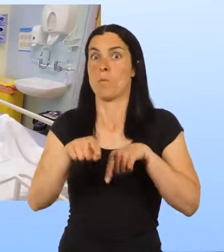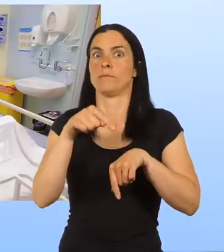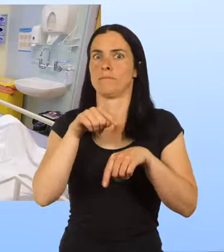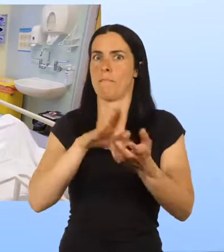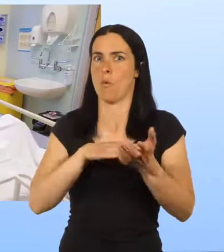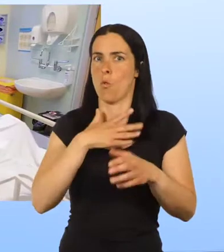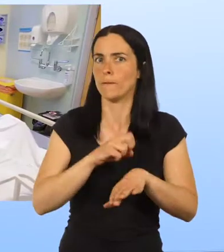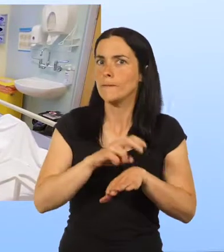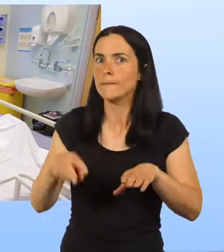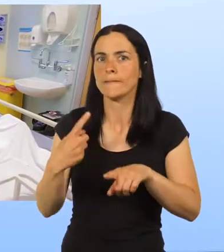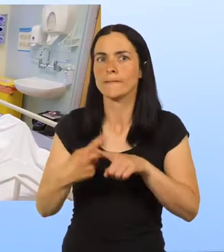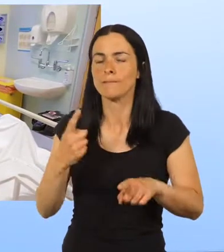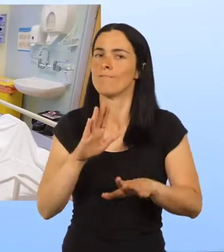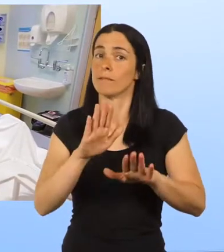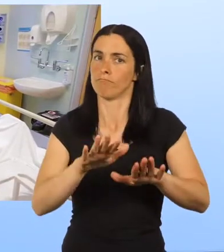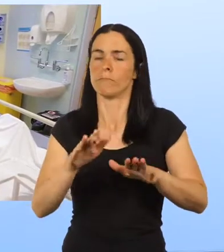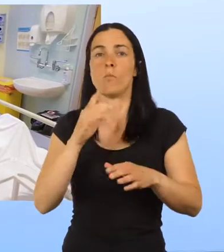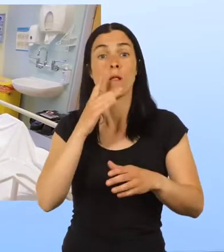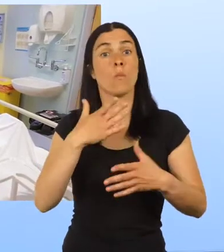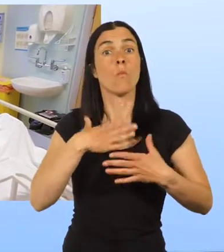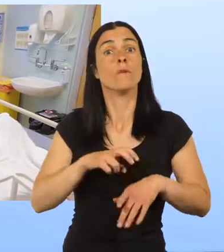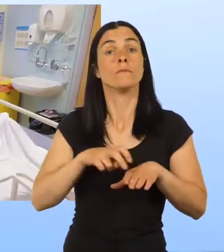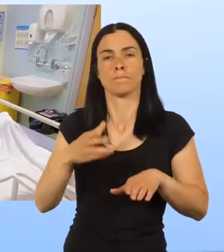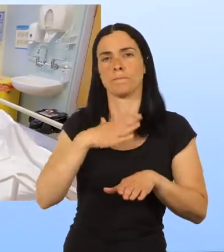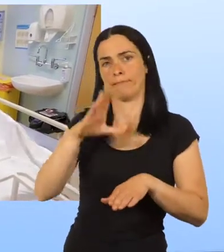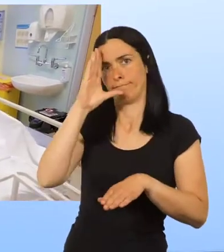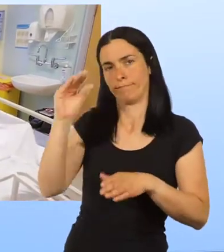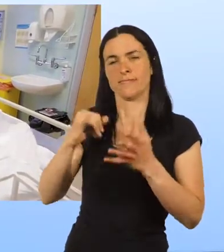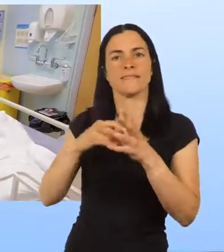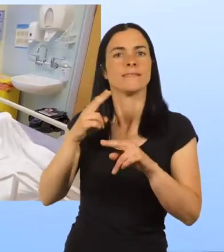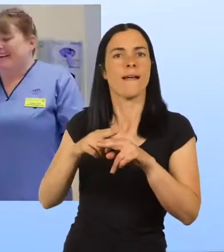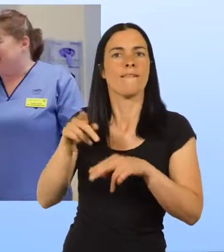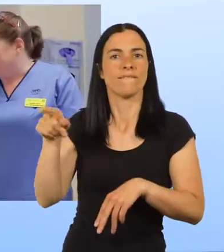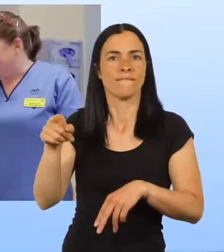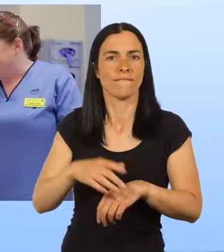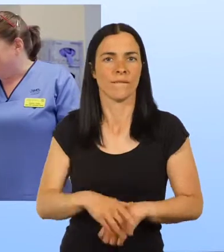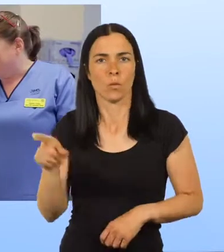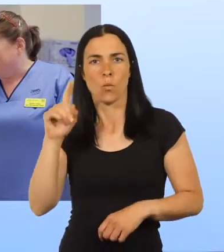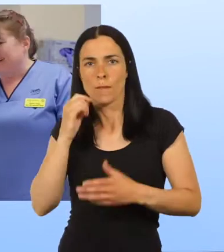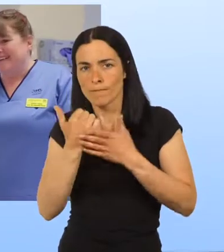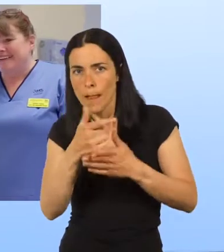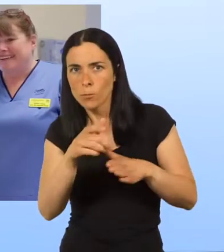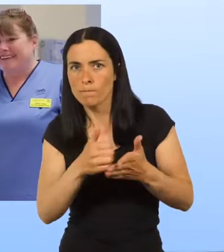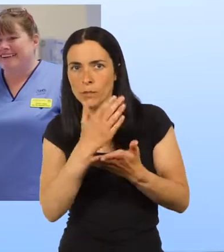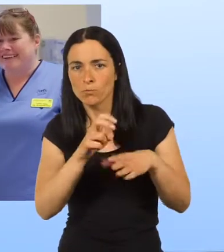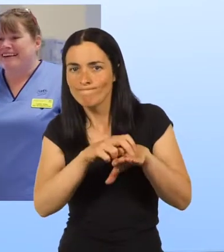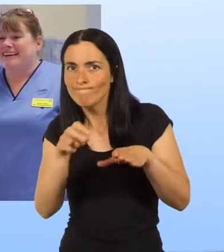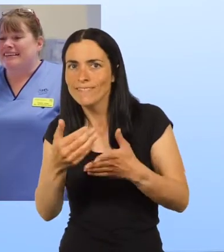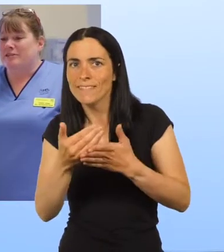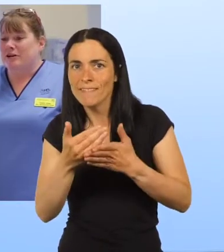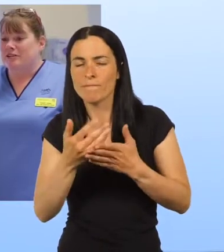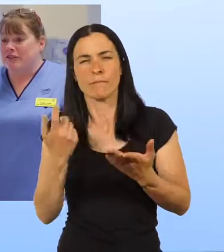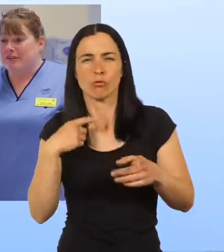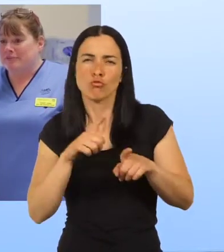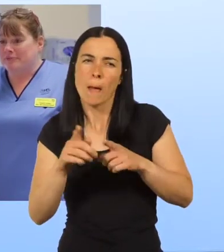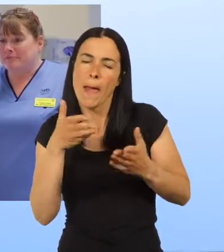this point, most mothers will want to get out of bed. When this happens, please contact a member of staff so we can help you do